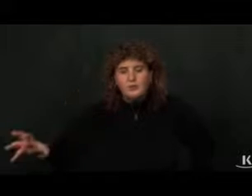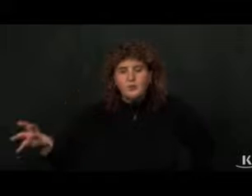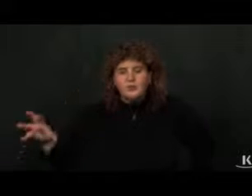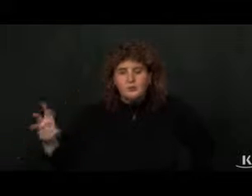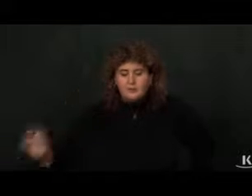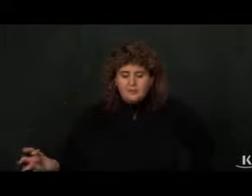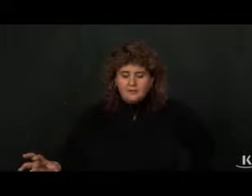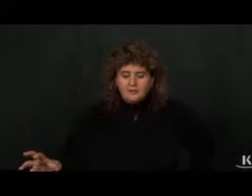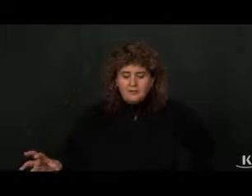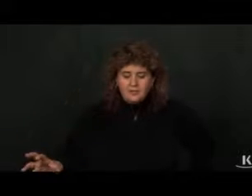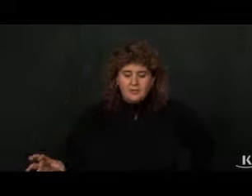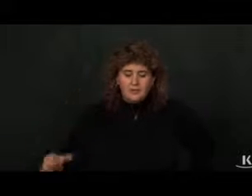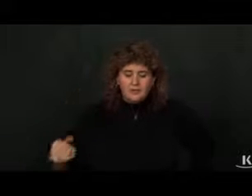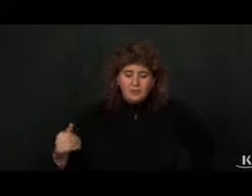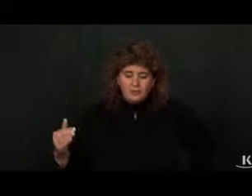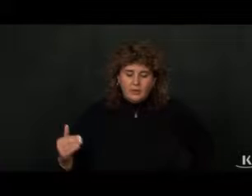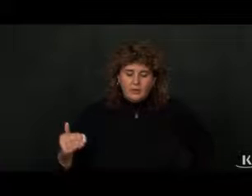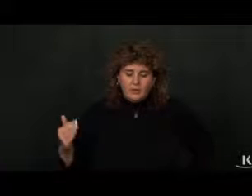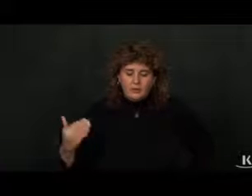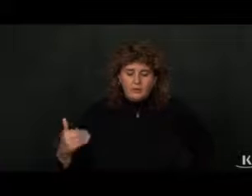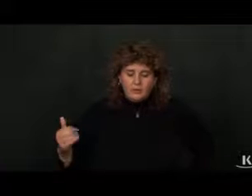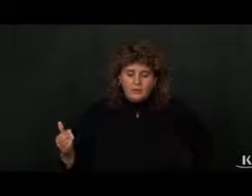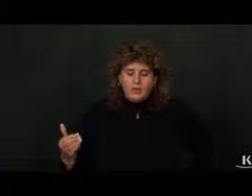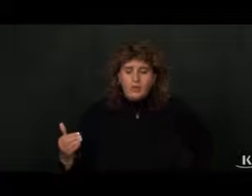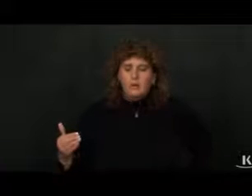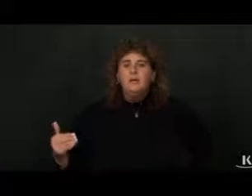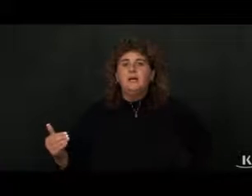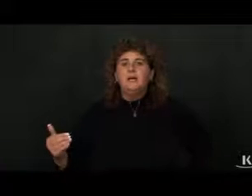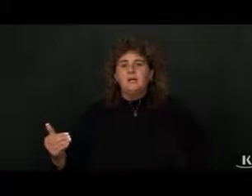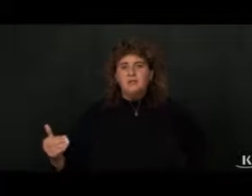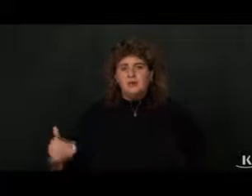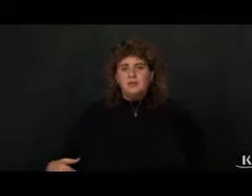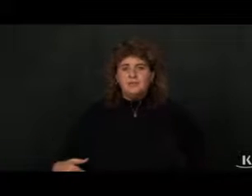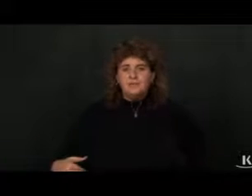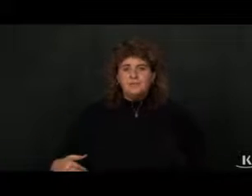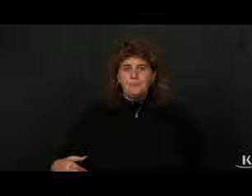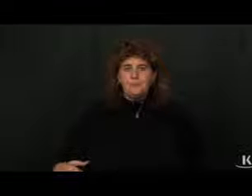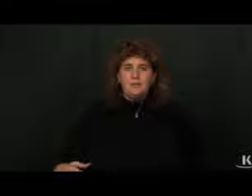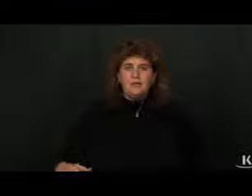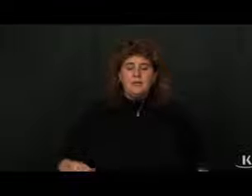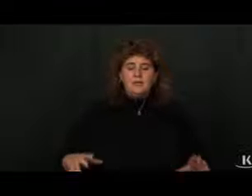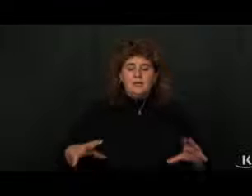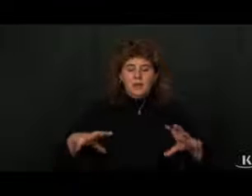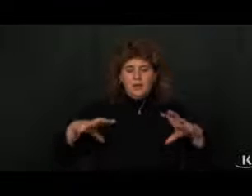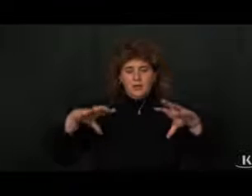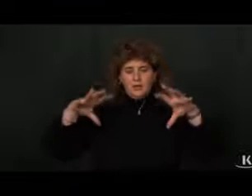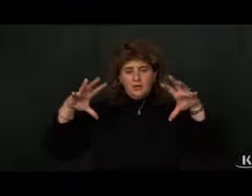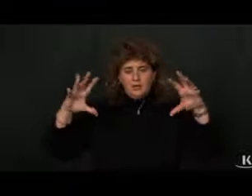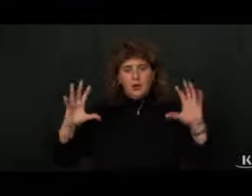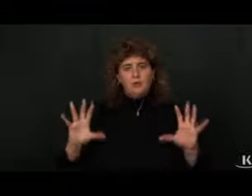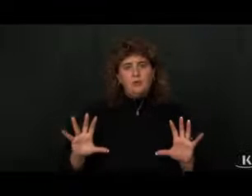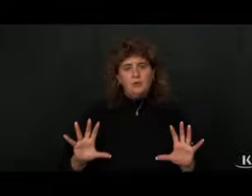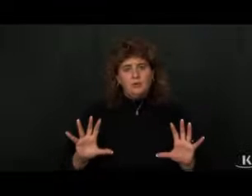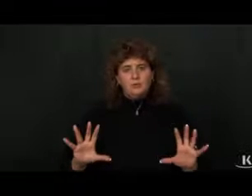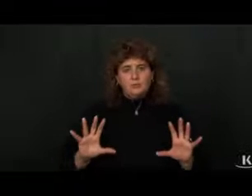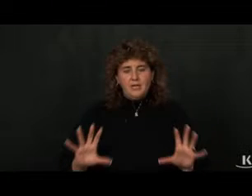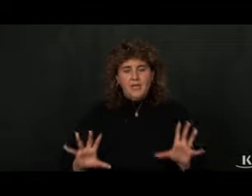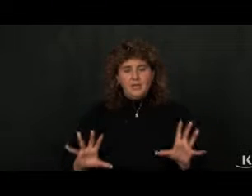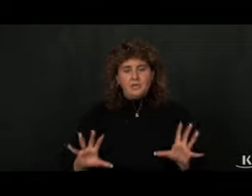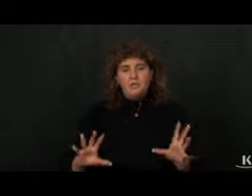one specifically, what I'm going to do is kind of compare and contrast them in an overview on some tables,